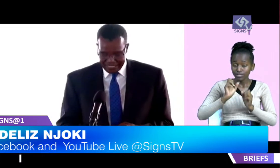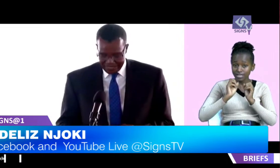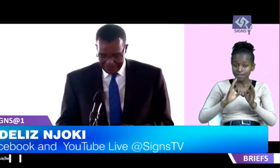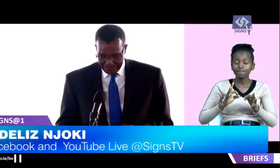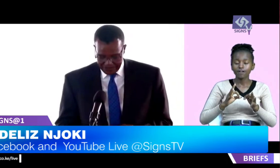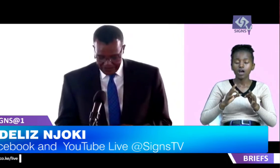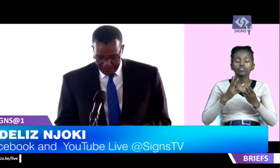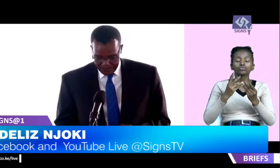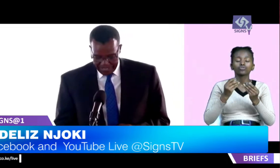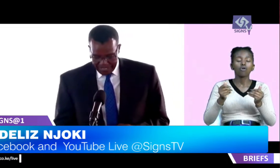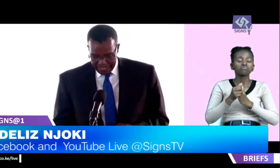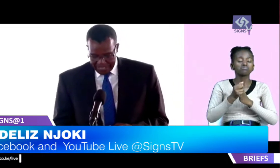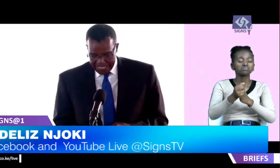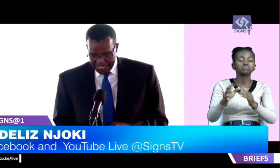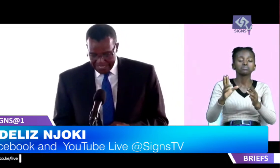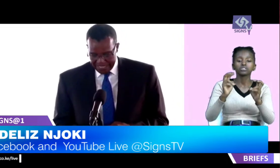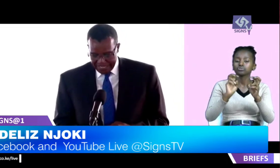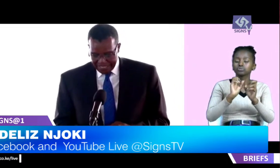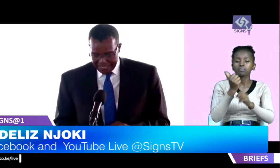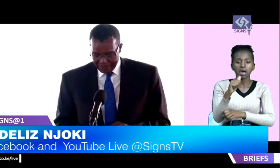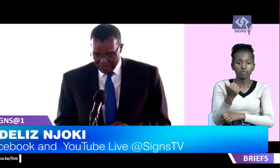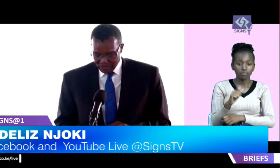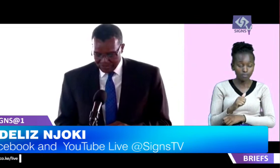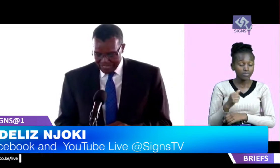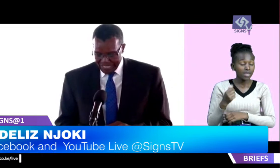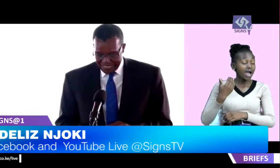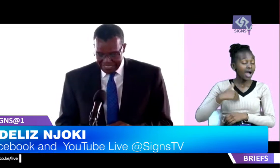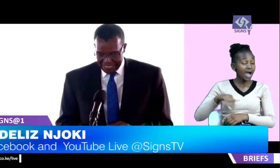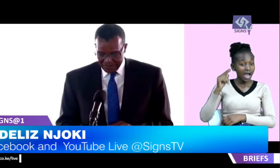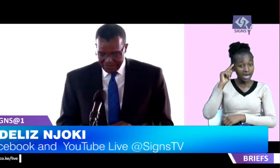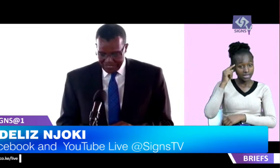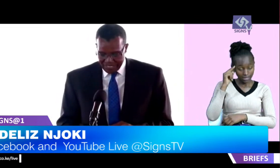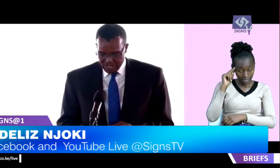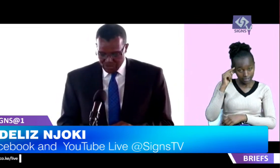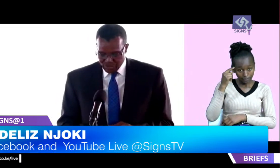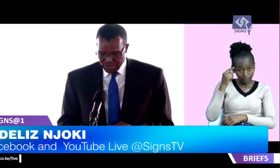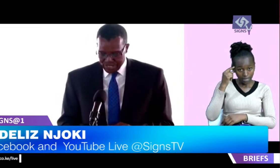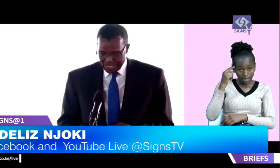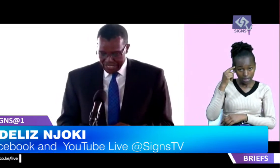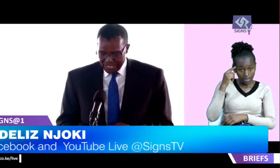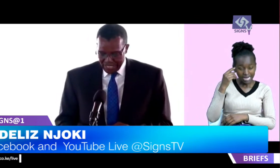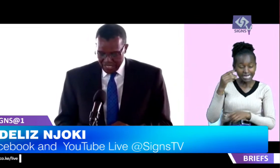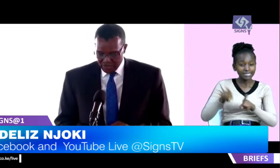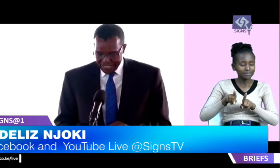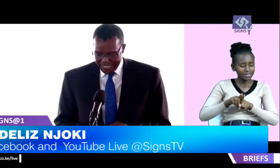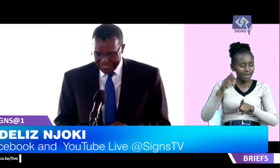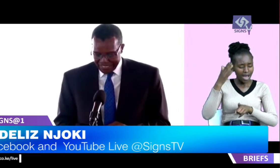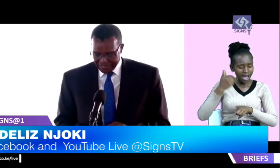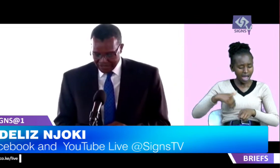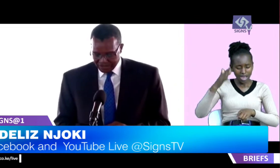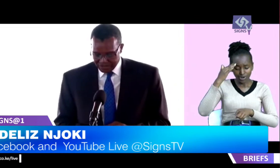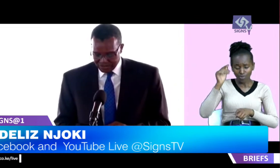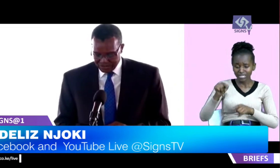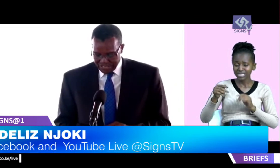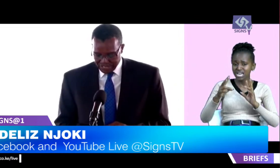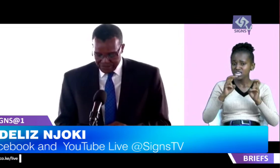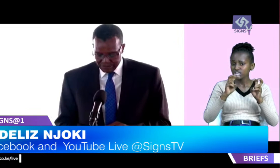addressed. Initially, and because of the urgency of the issues, you had asked us this